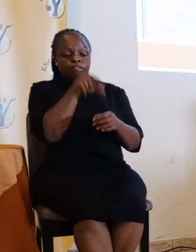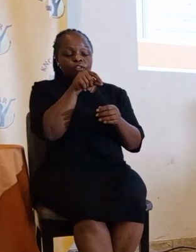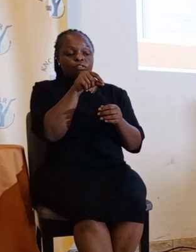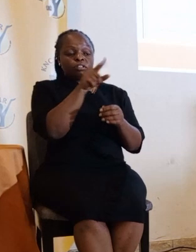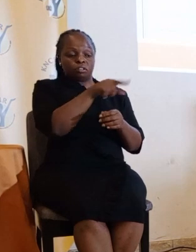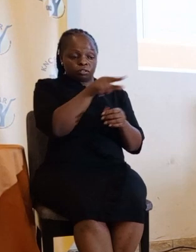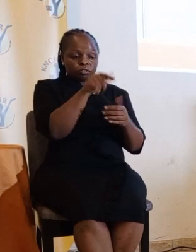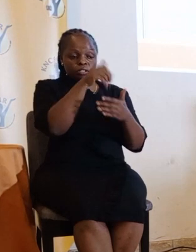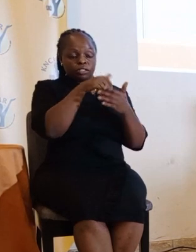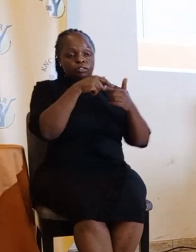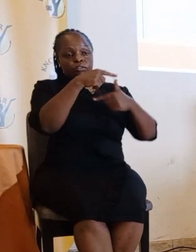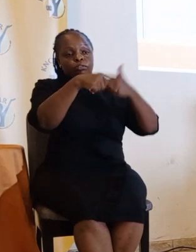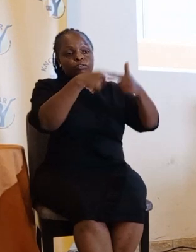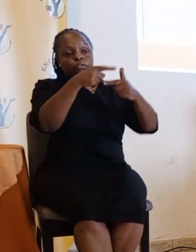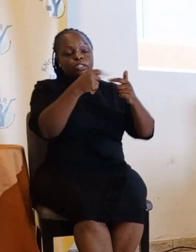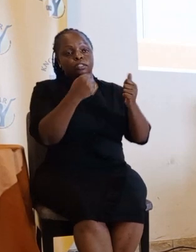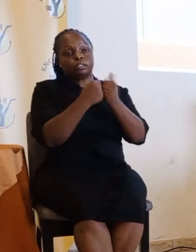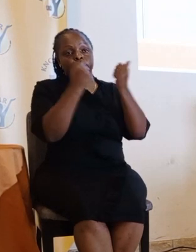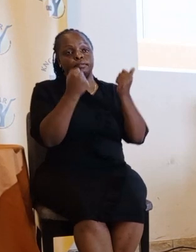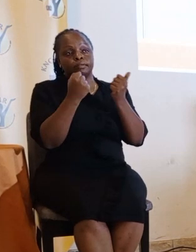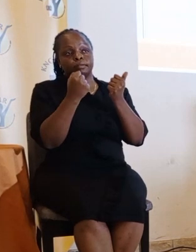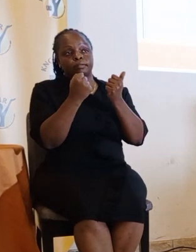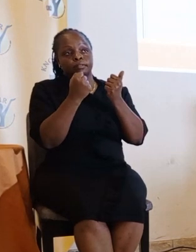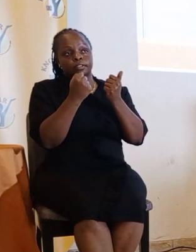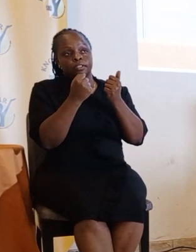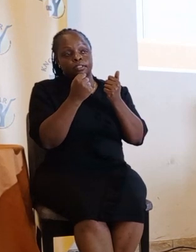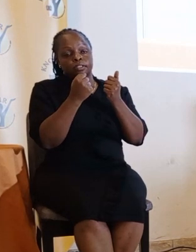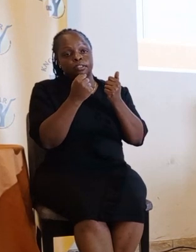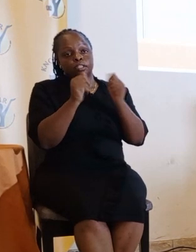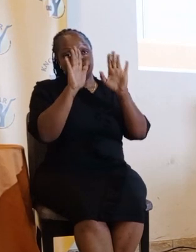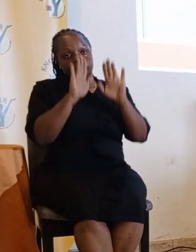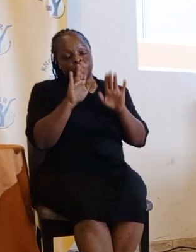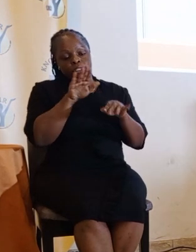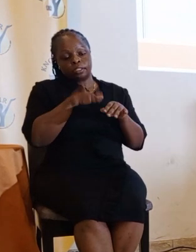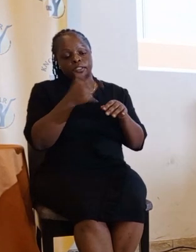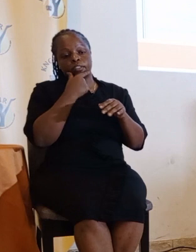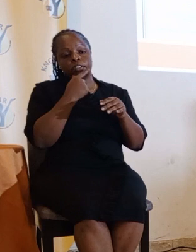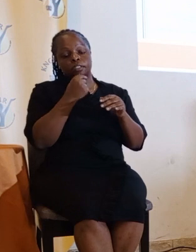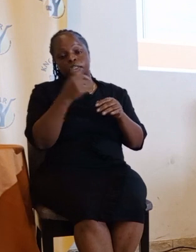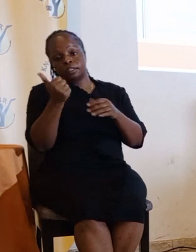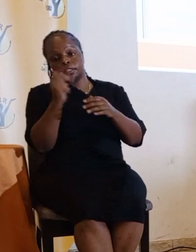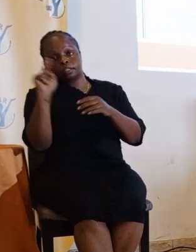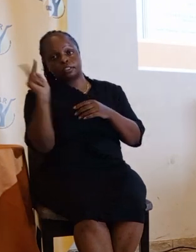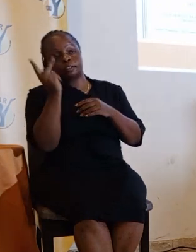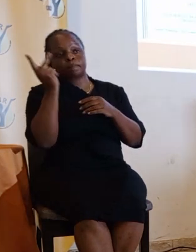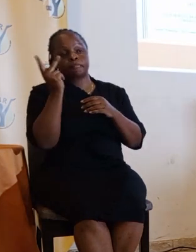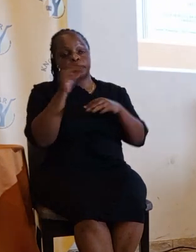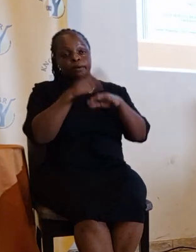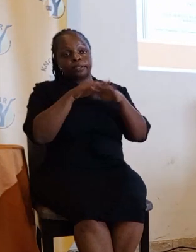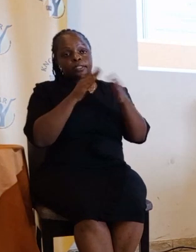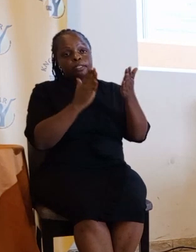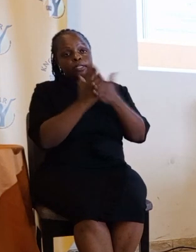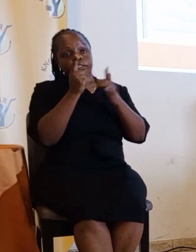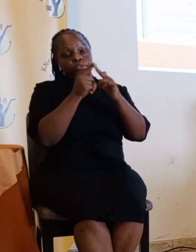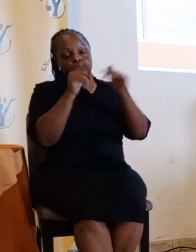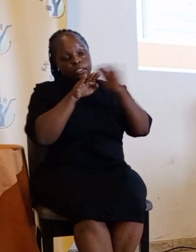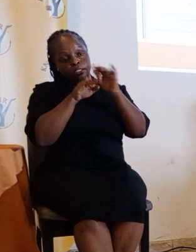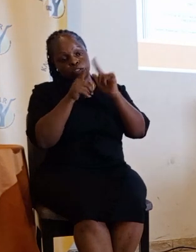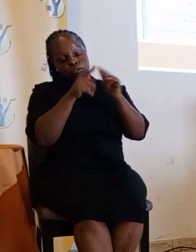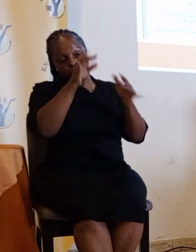foregoing incidences. Distinguished ladies and gentlemen, fellow Kenyans, on the right to access